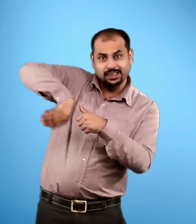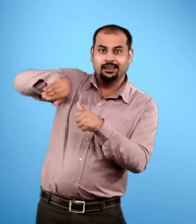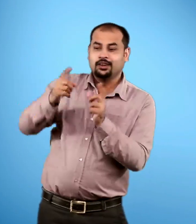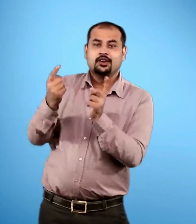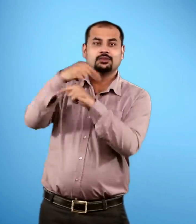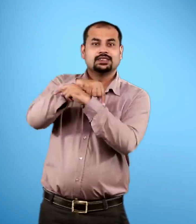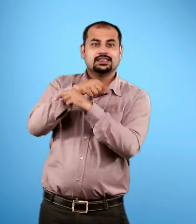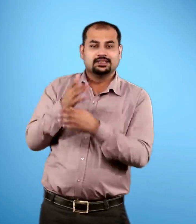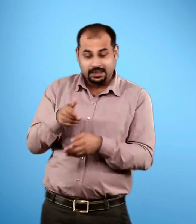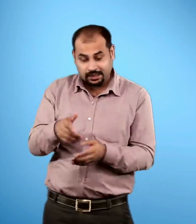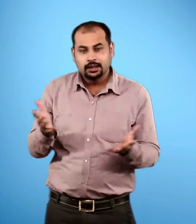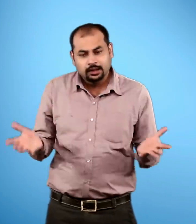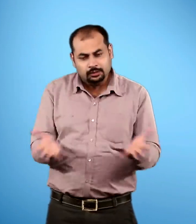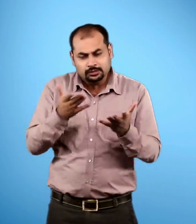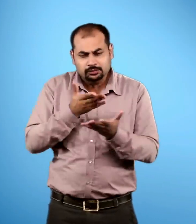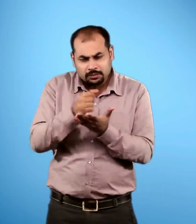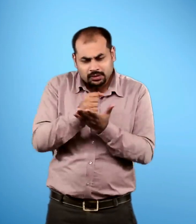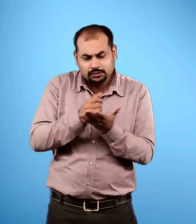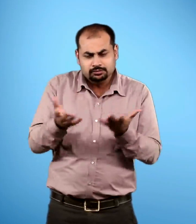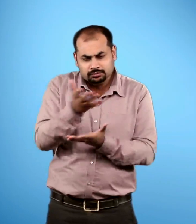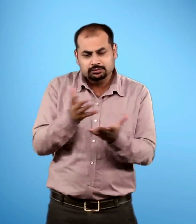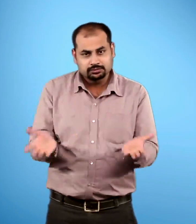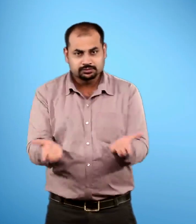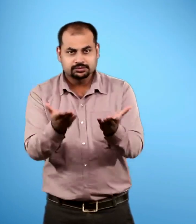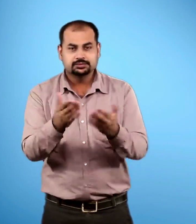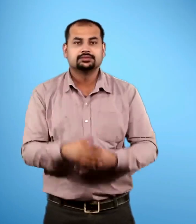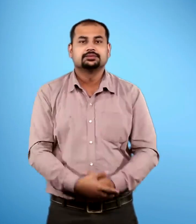should also be accepted and discussed.